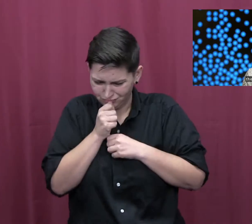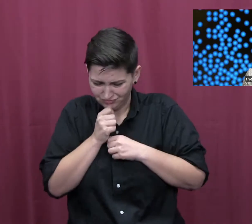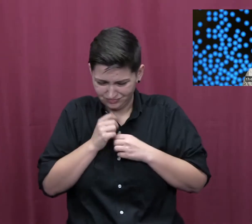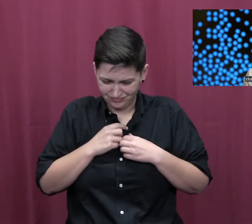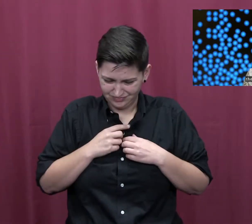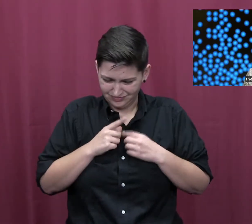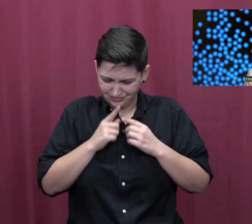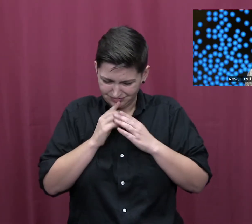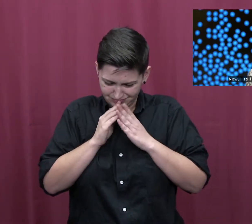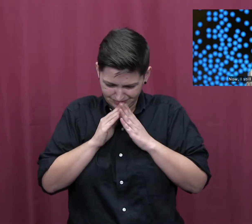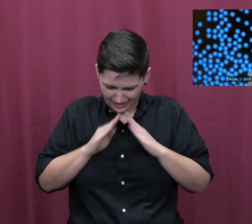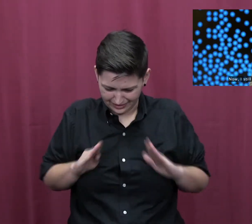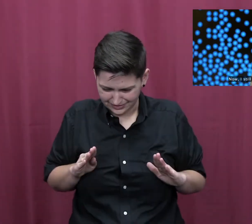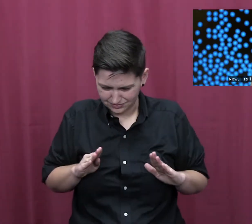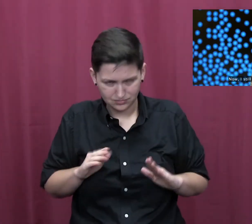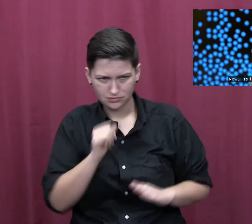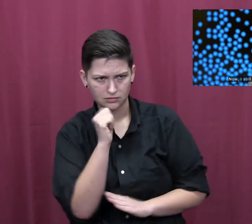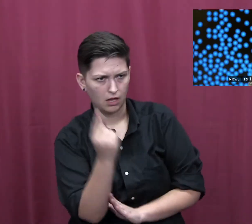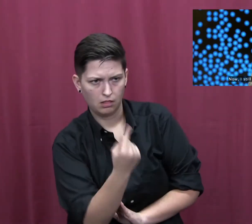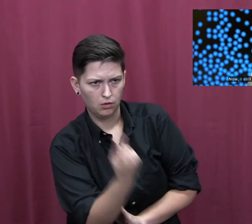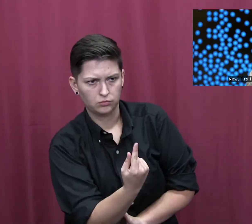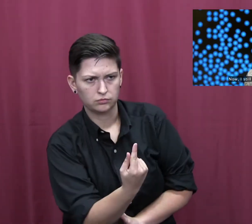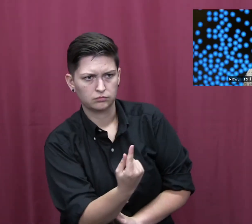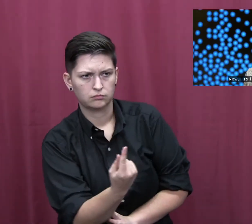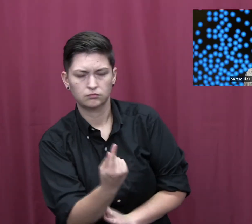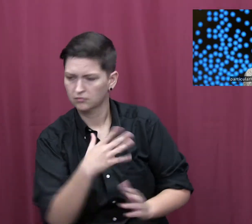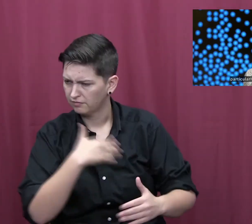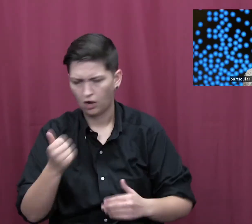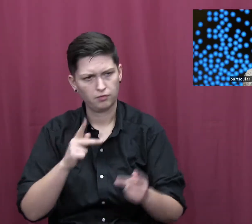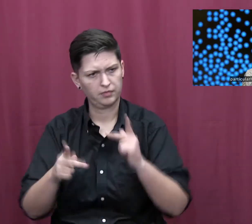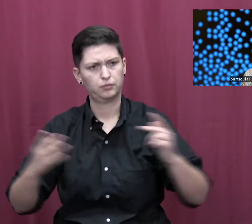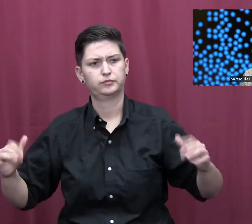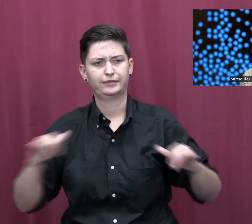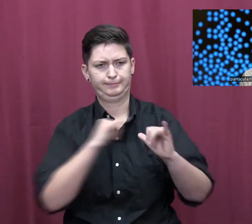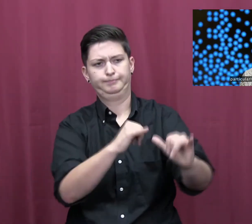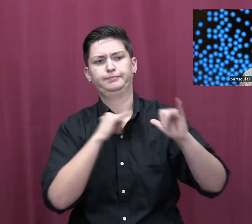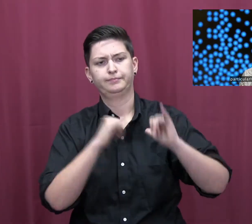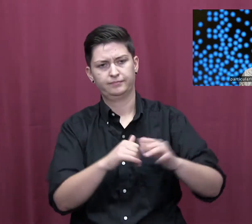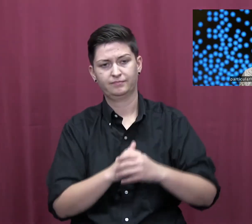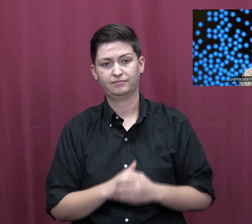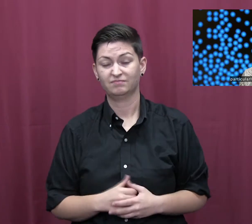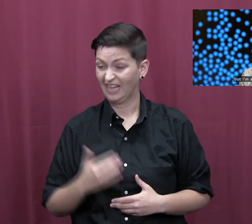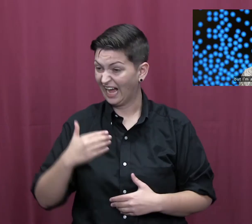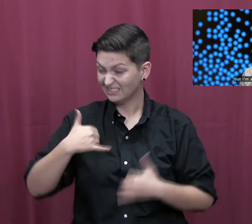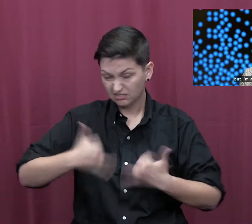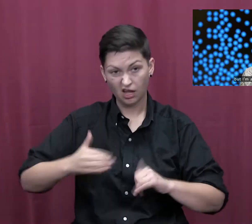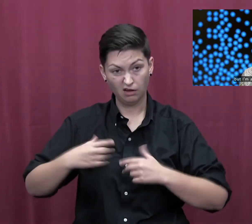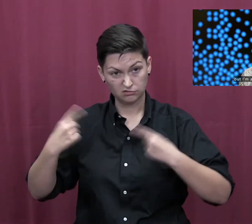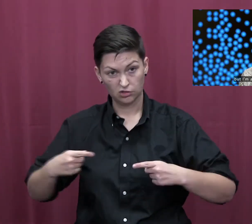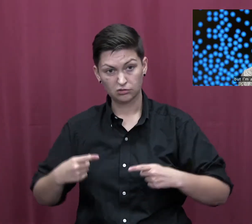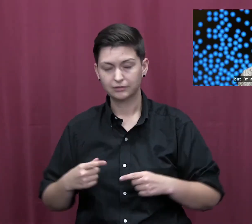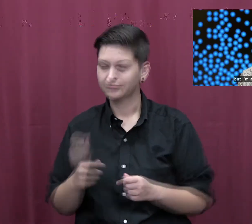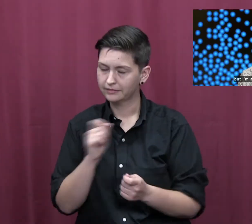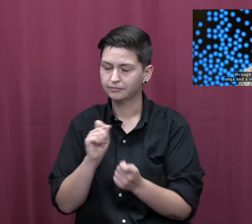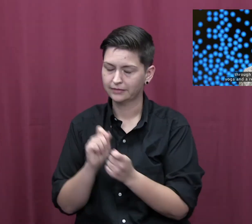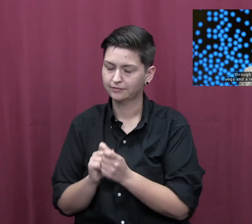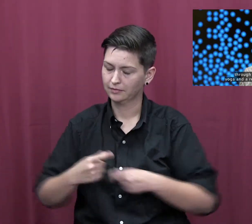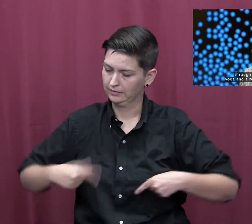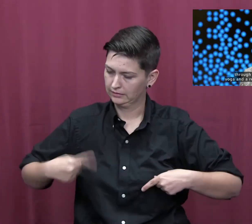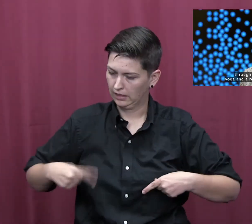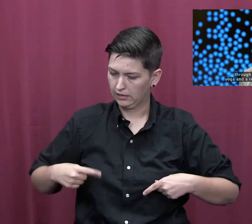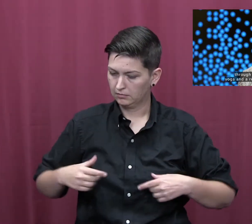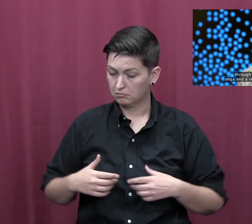can heal. Now, I still have my struggles, particularly with the anxiety, but I'm able to manage it through